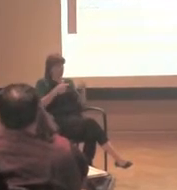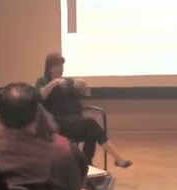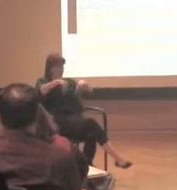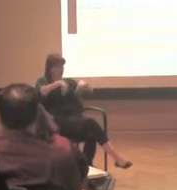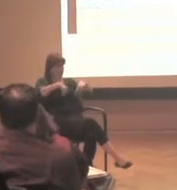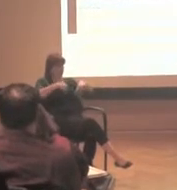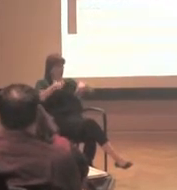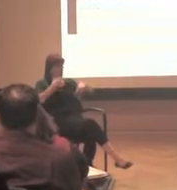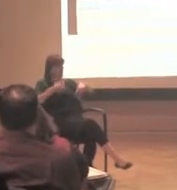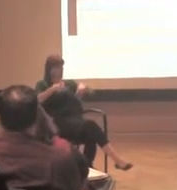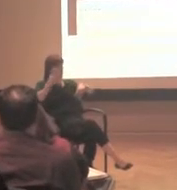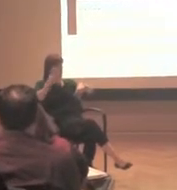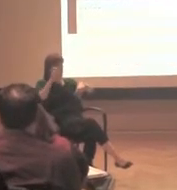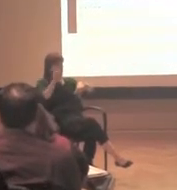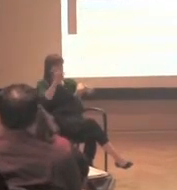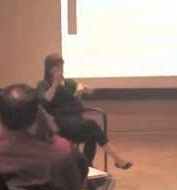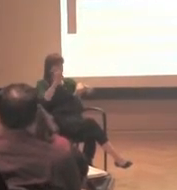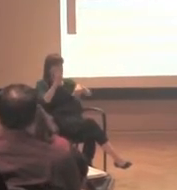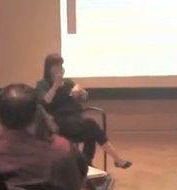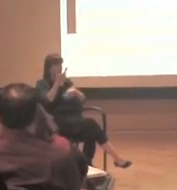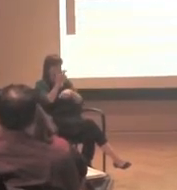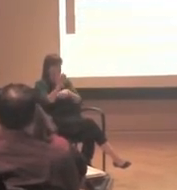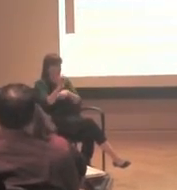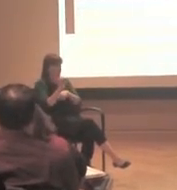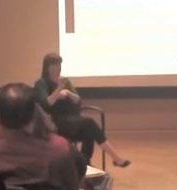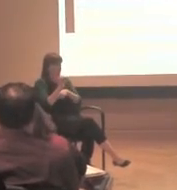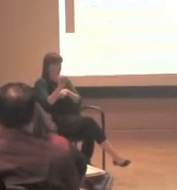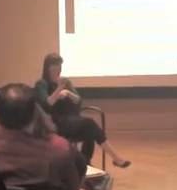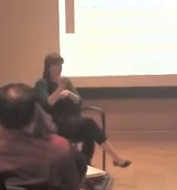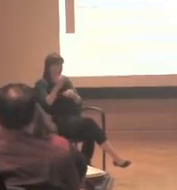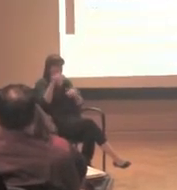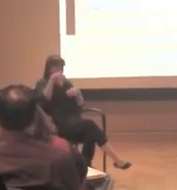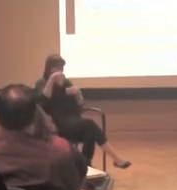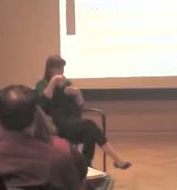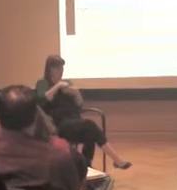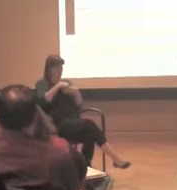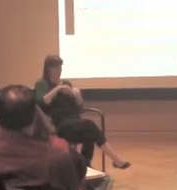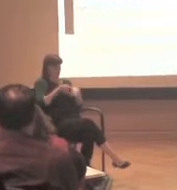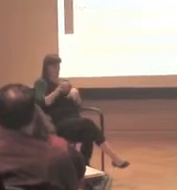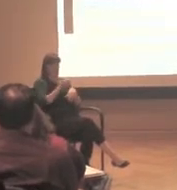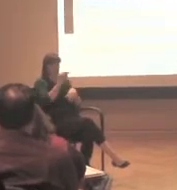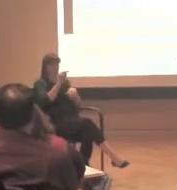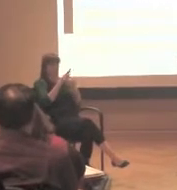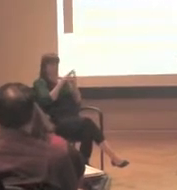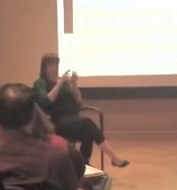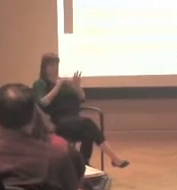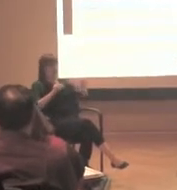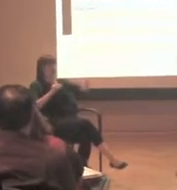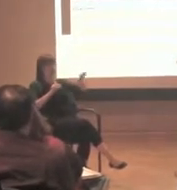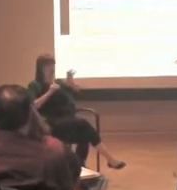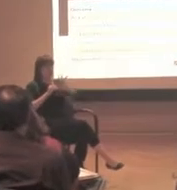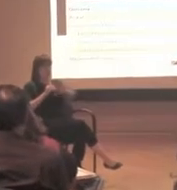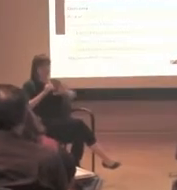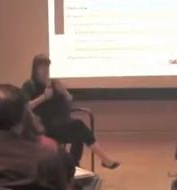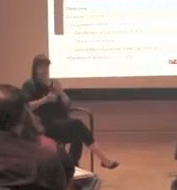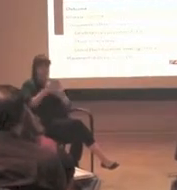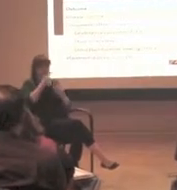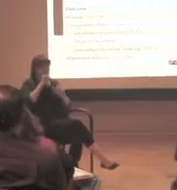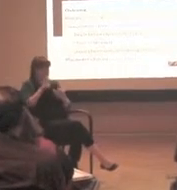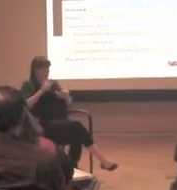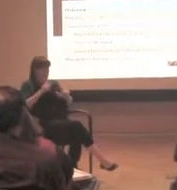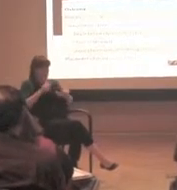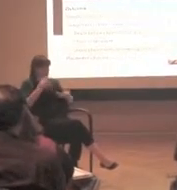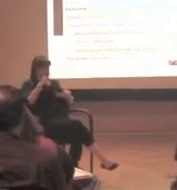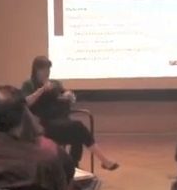we have one of the highest spina bifida rates in North America. And so this is where these kids live, and we